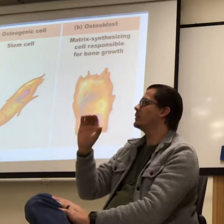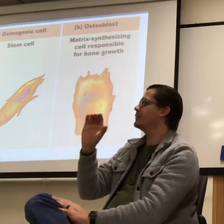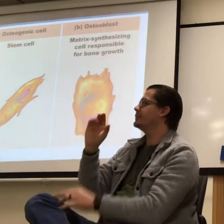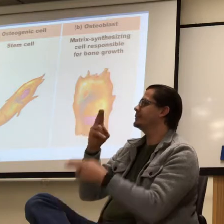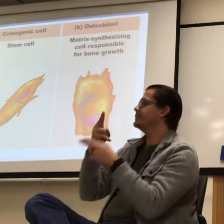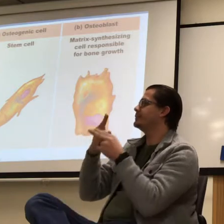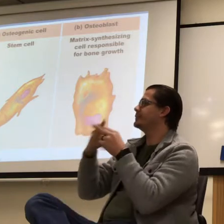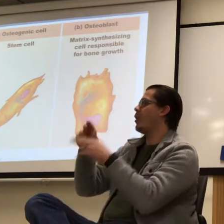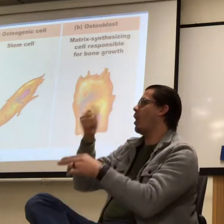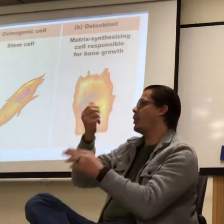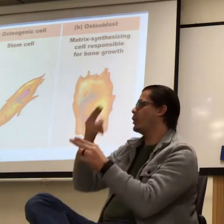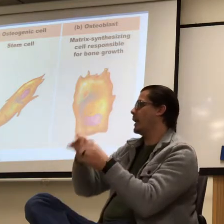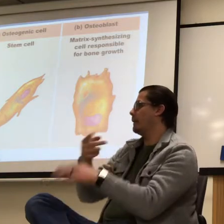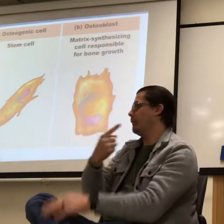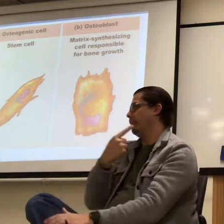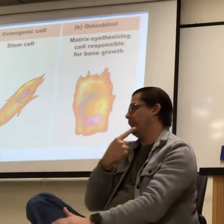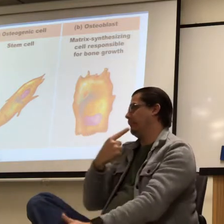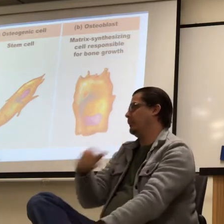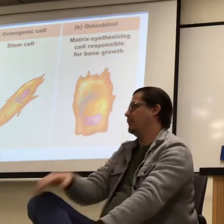cells,